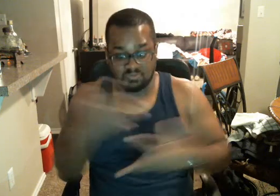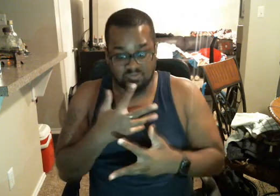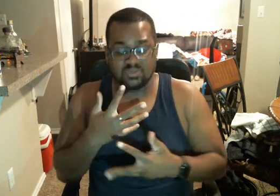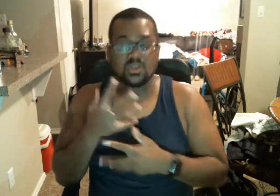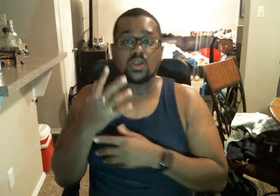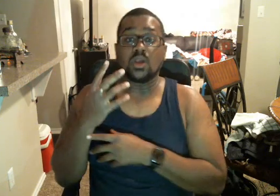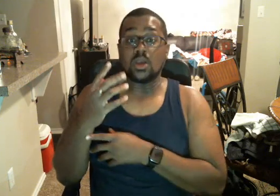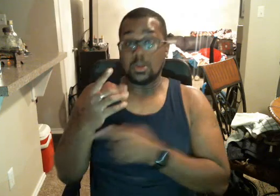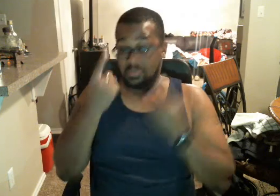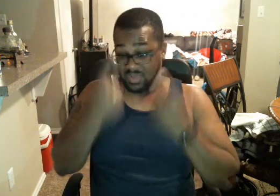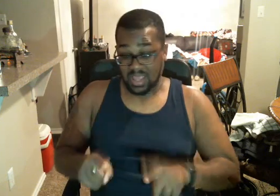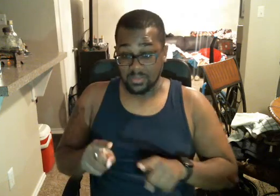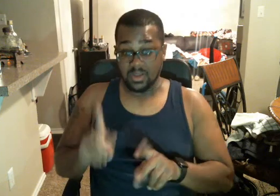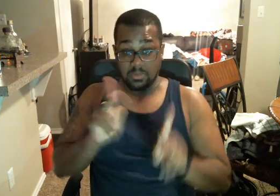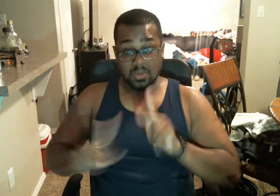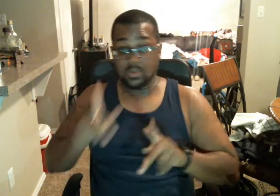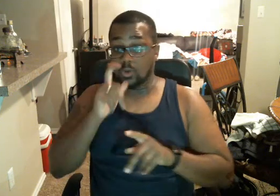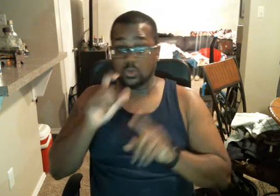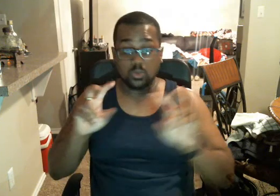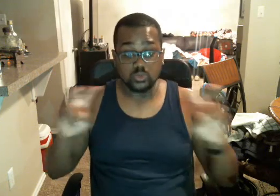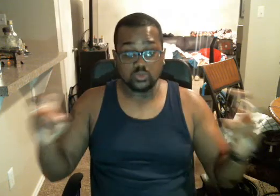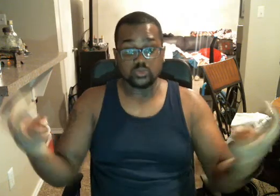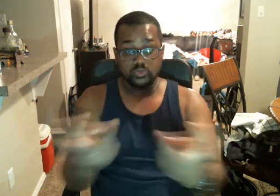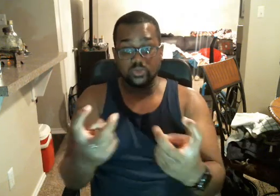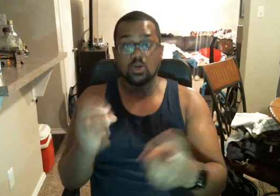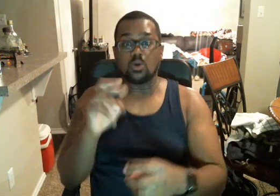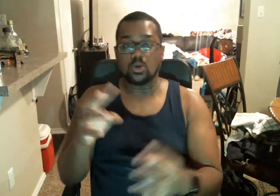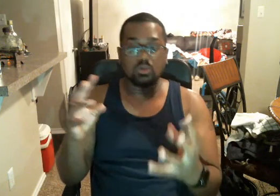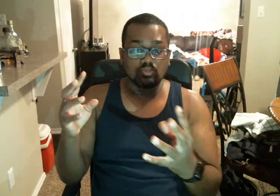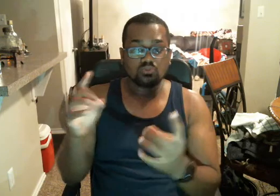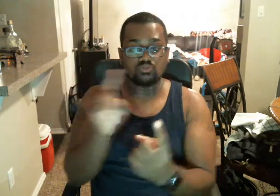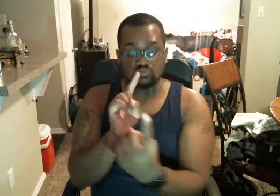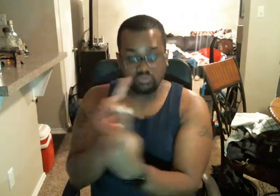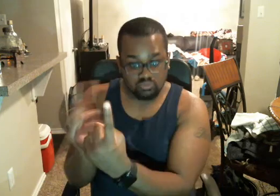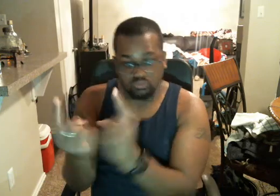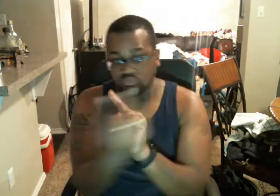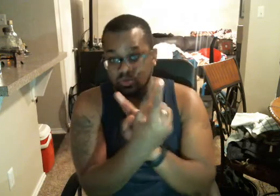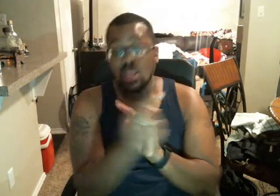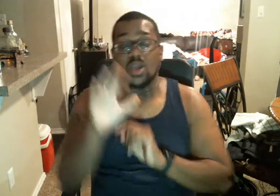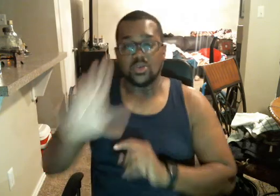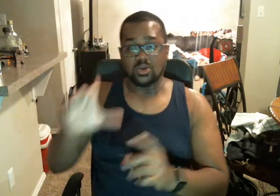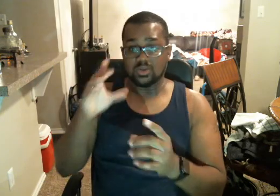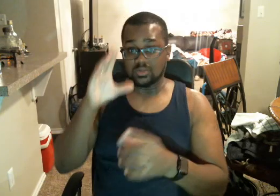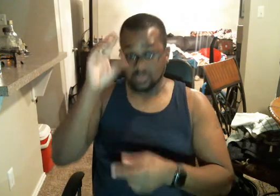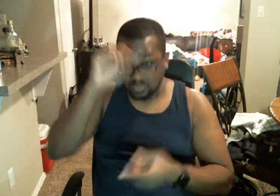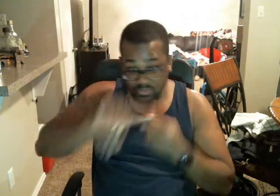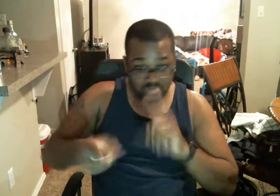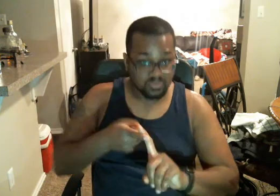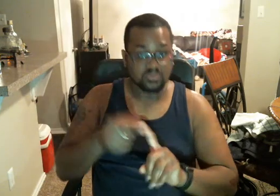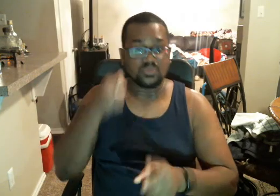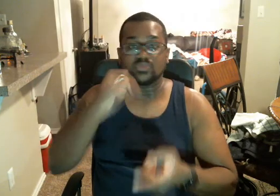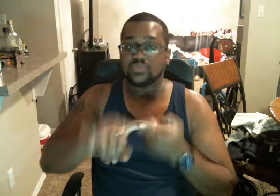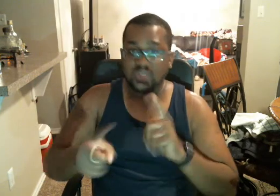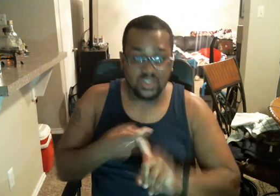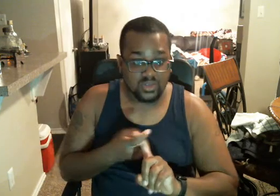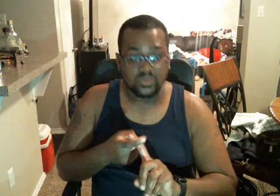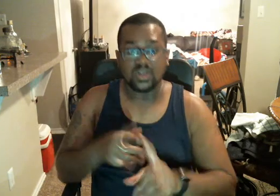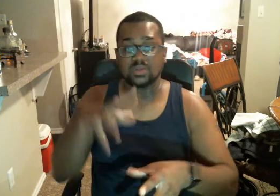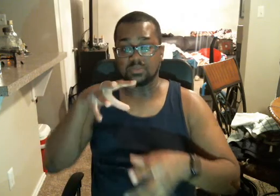people around you, the person that's sleeping beside you, the person that's down the hall, at your dinner table,